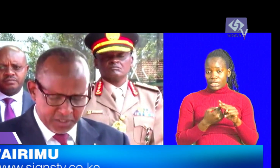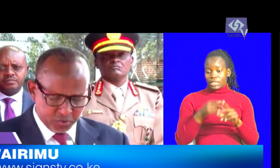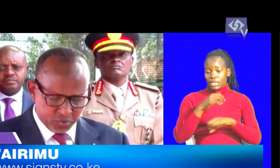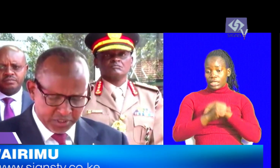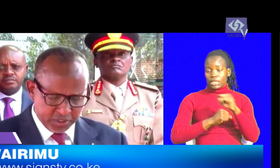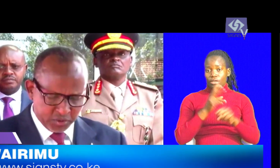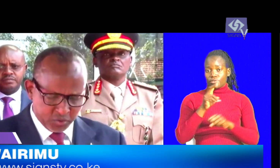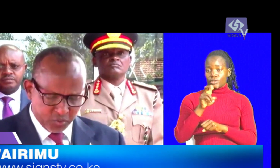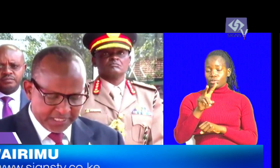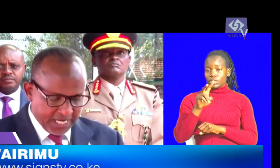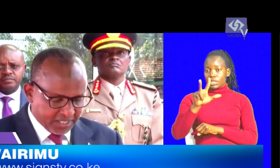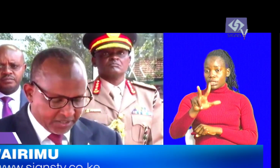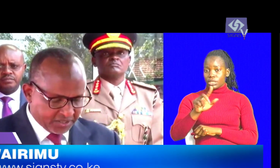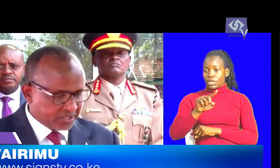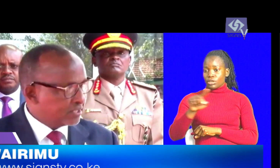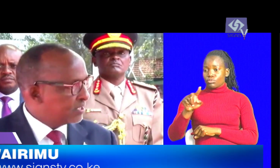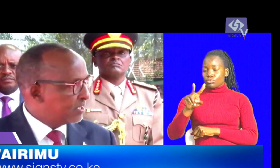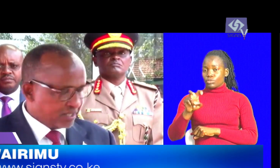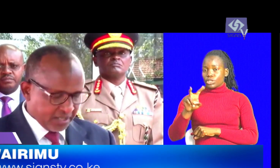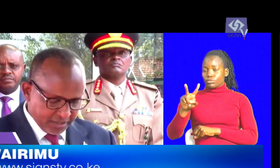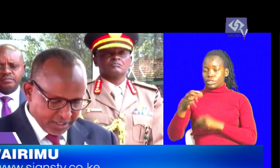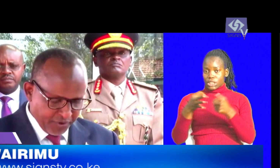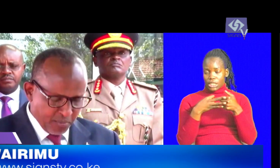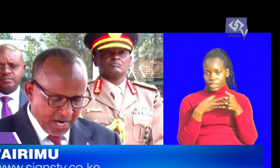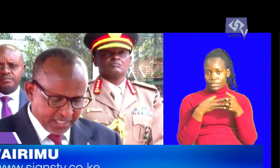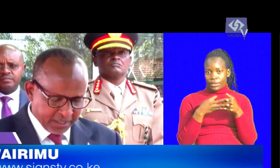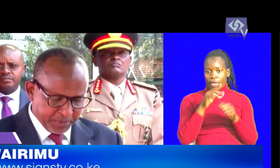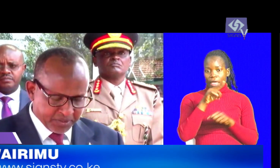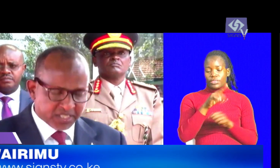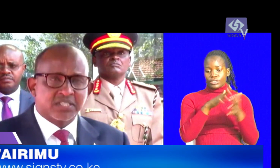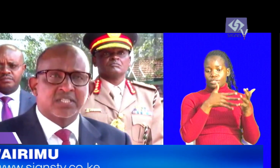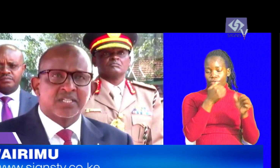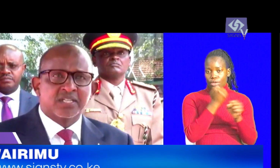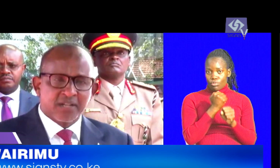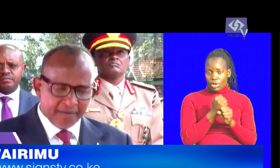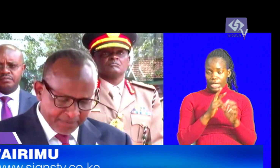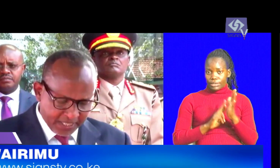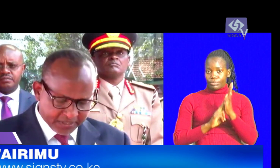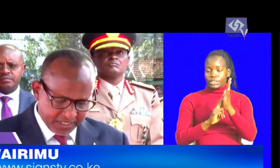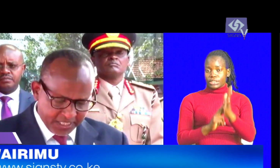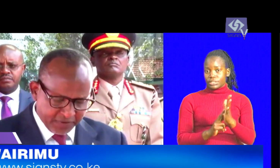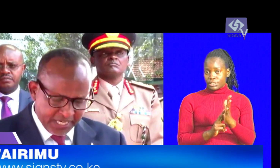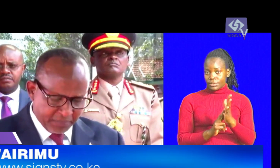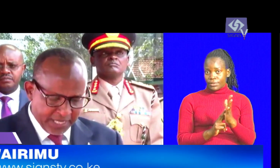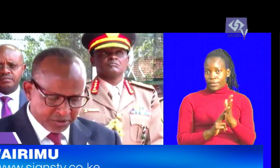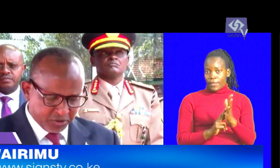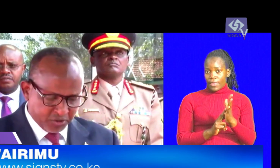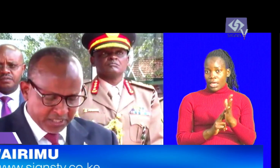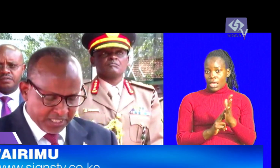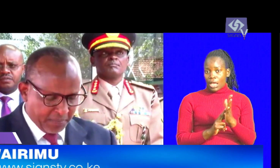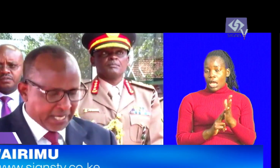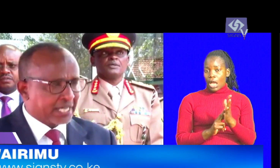to 2028. This framework represents a significant milestone in our